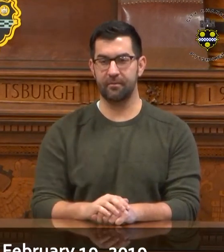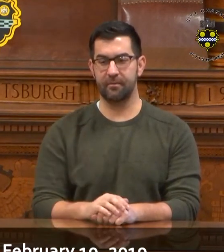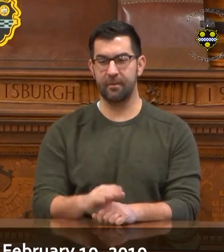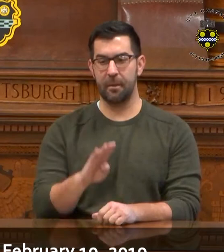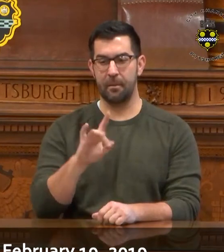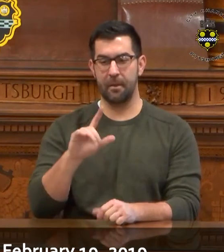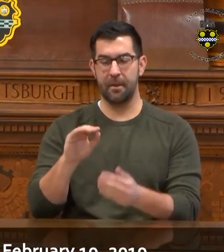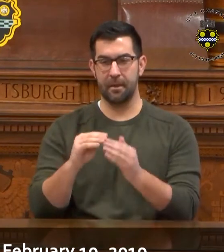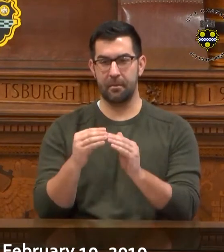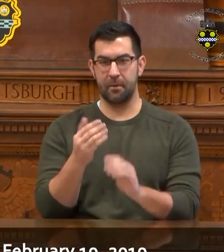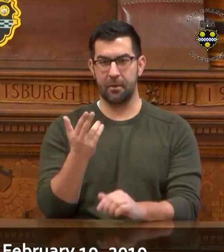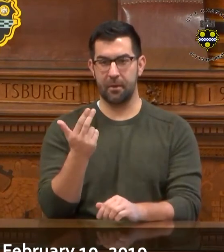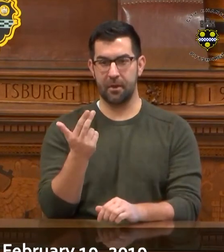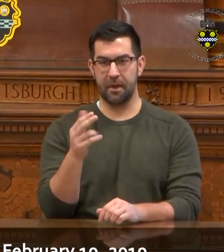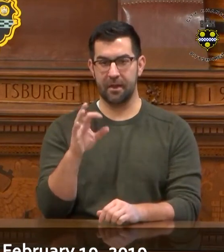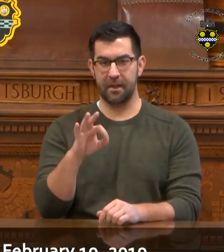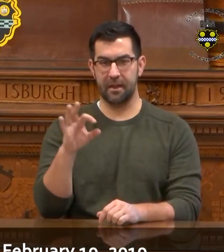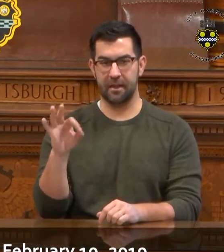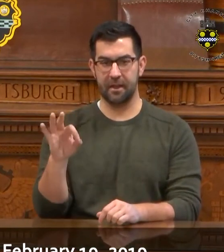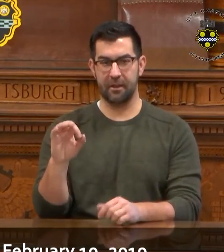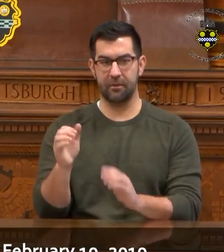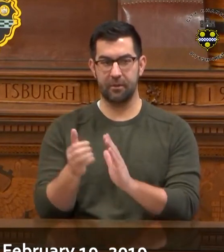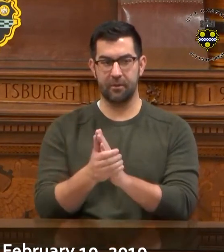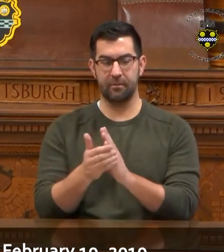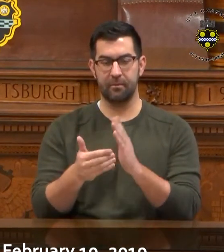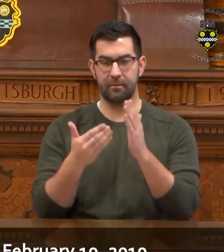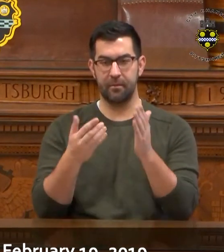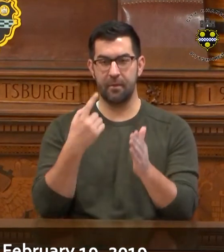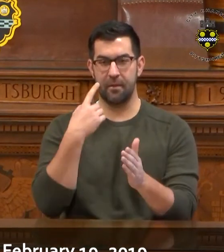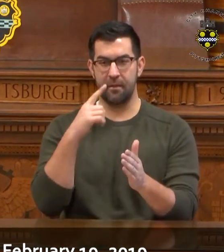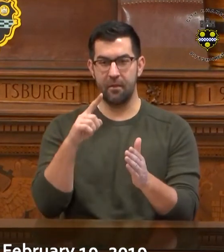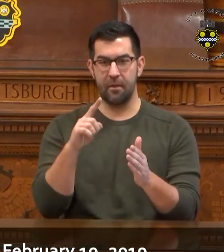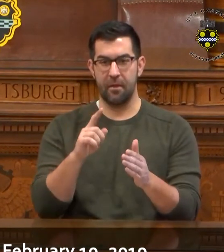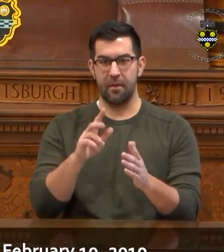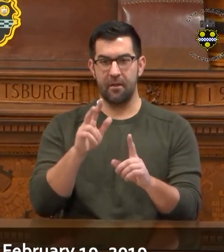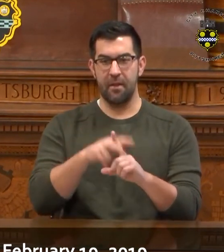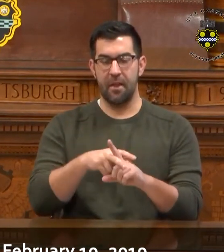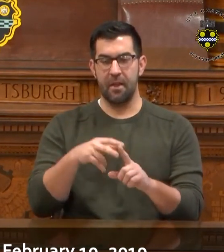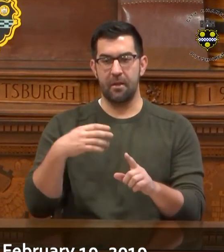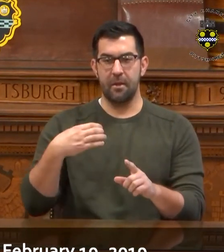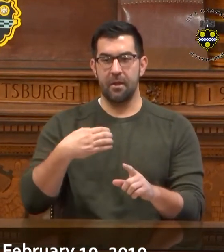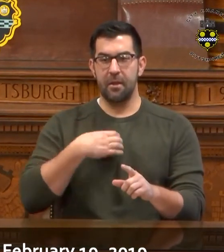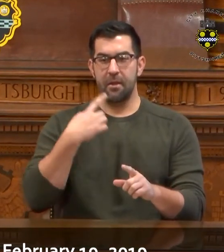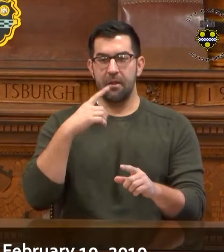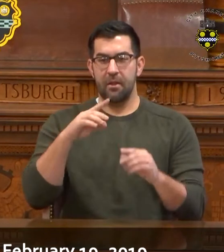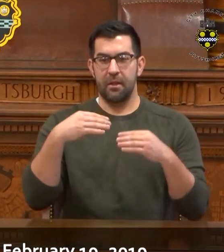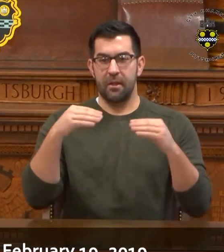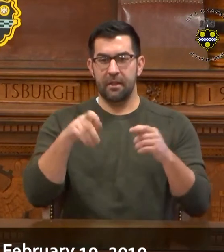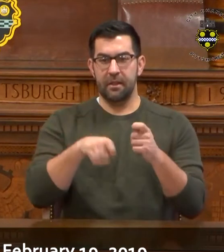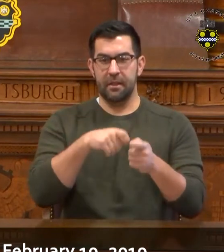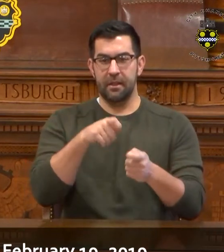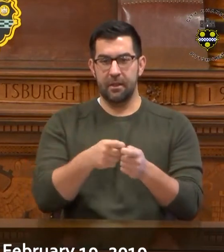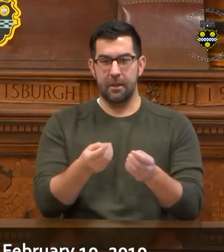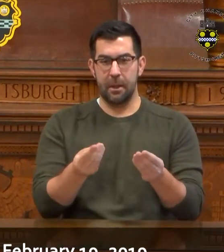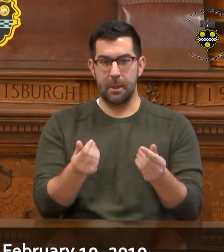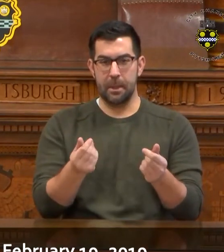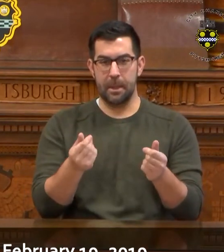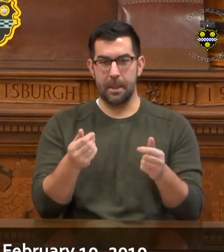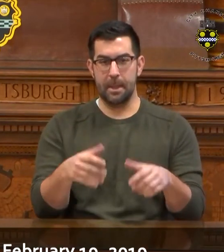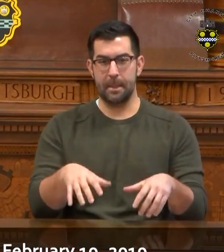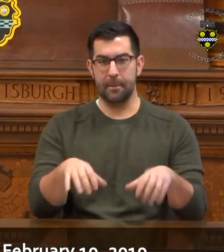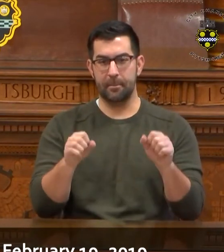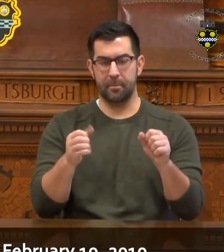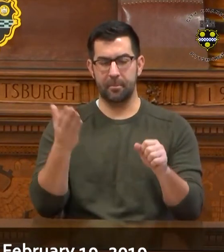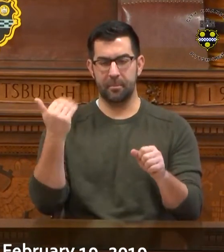Bill Number 1399, resolution providing for the filing of petitions for the sale of certain property acquired at